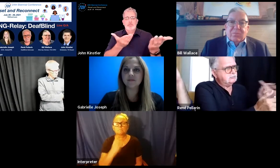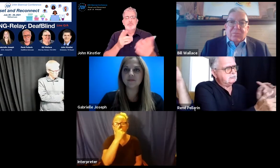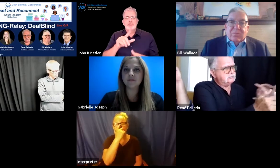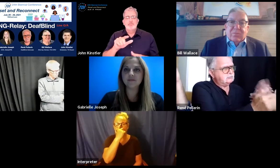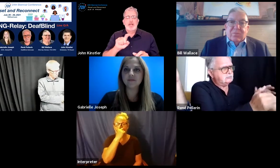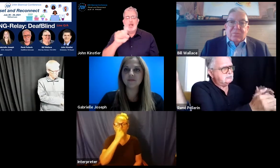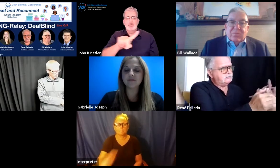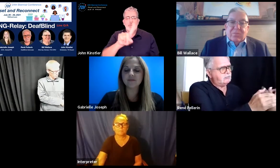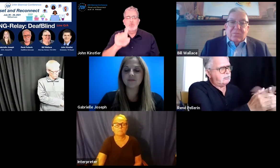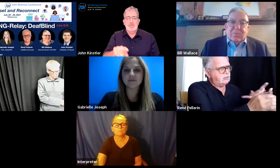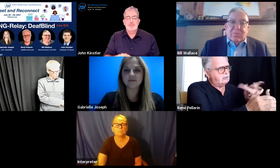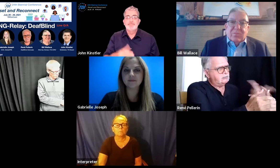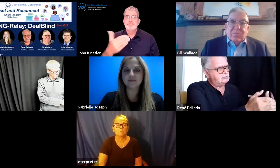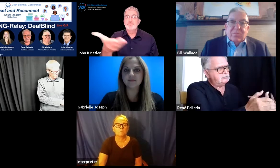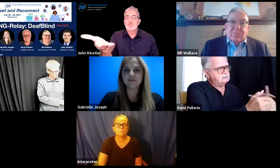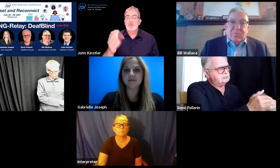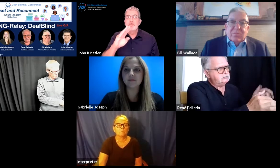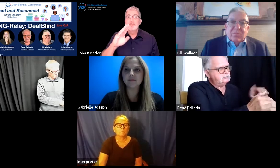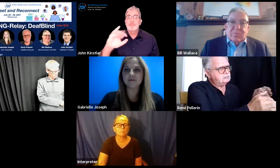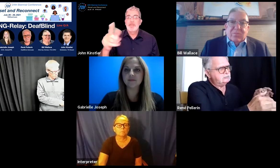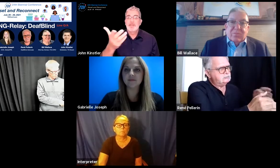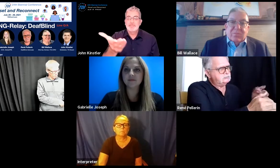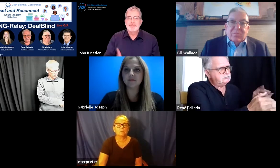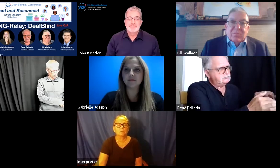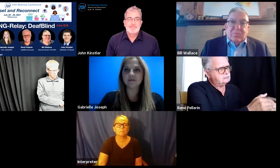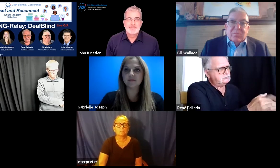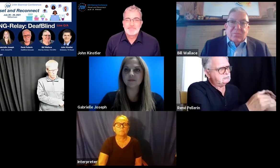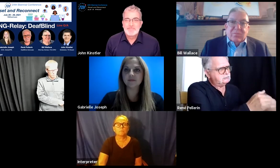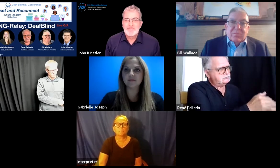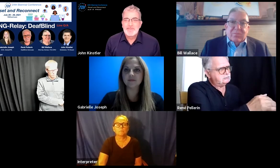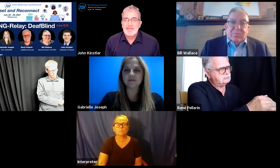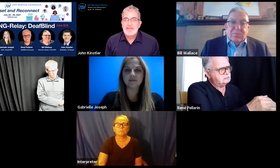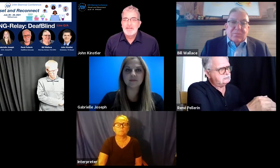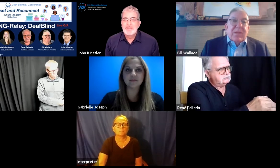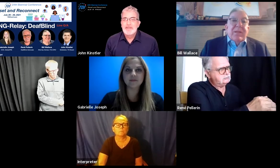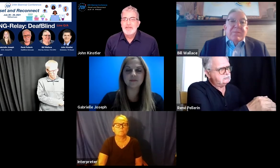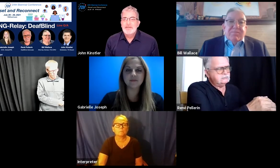And then I'd like to go ahead and ask the next question. So Bill, go ahead.